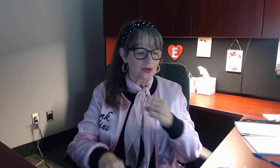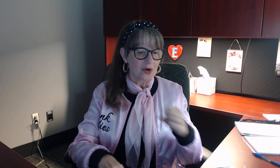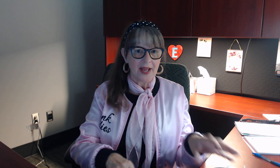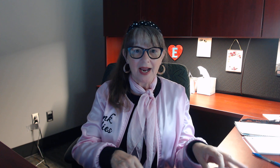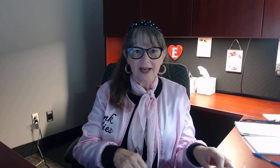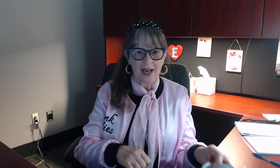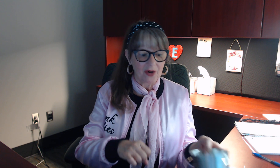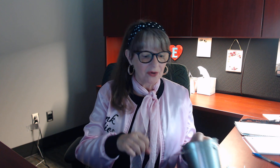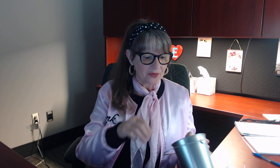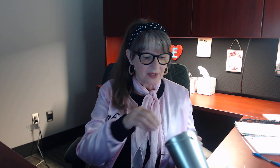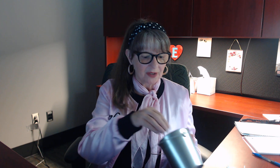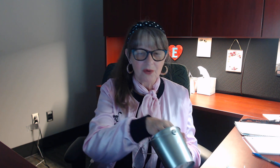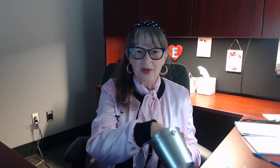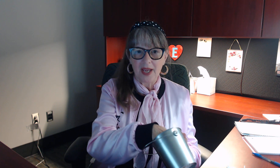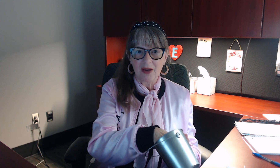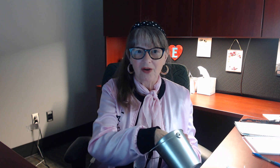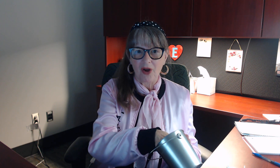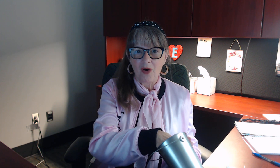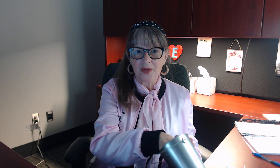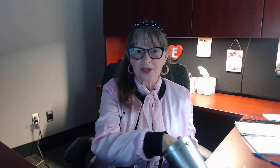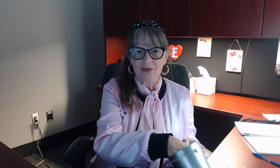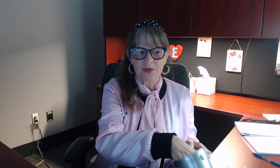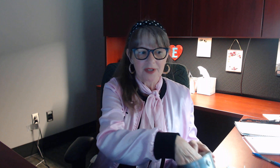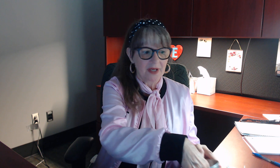out, and I know you're thinking, okay, on all these different.